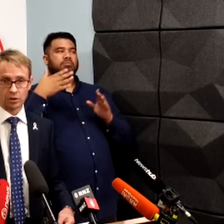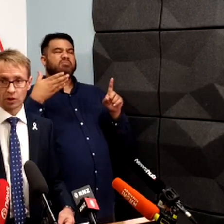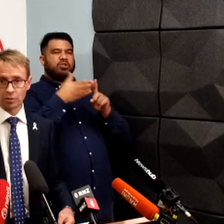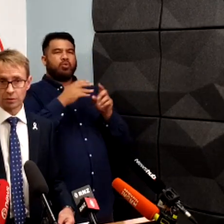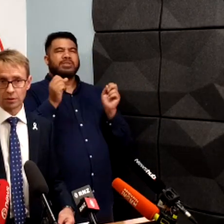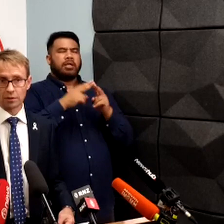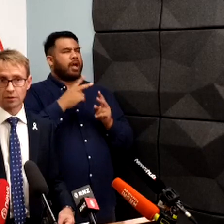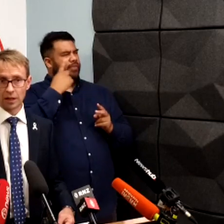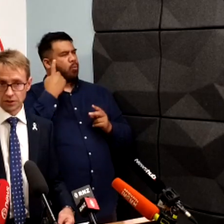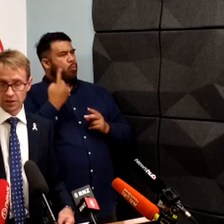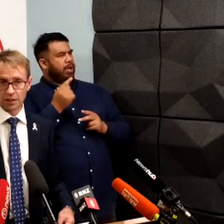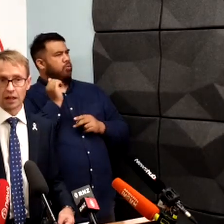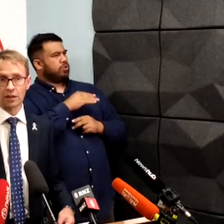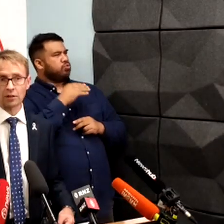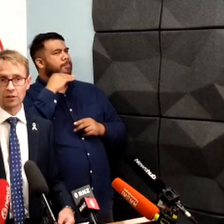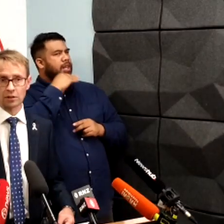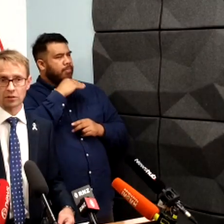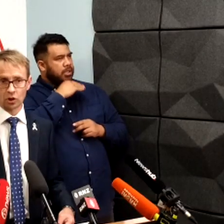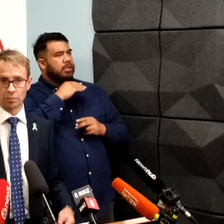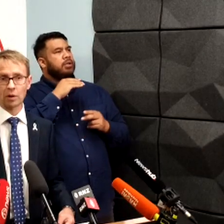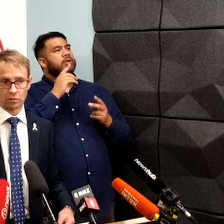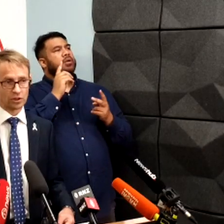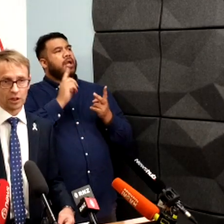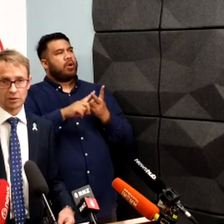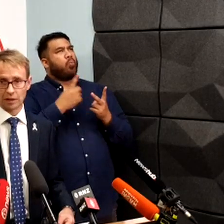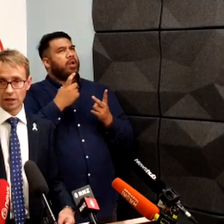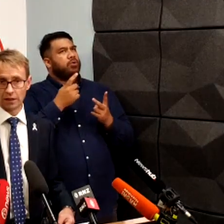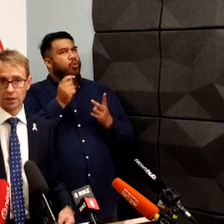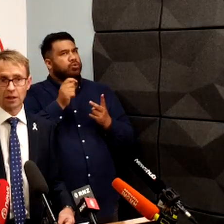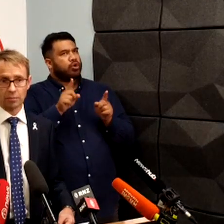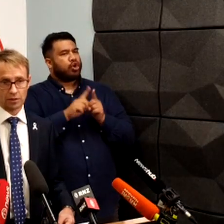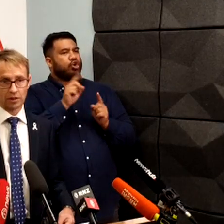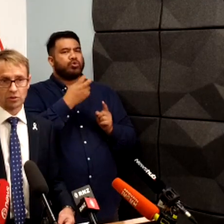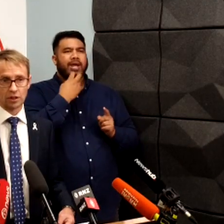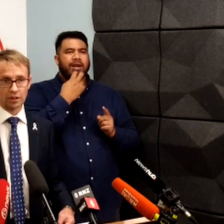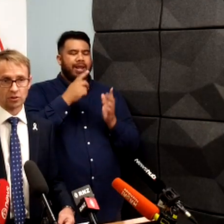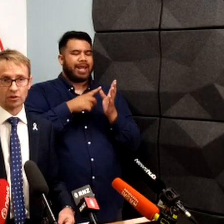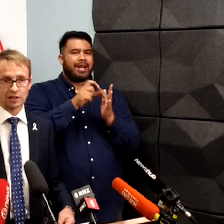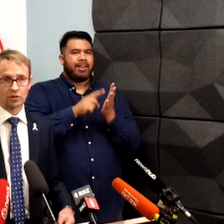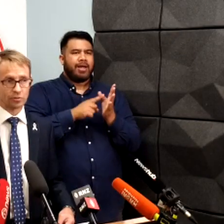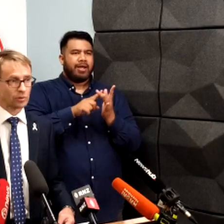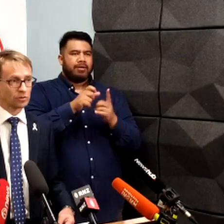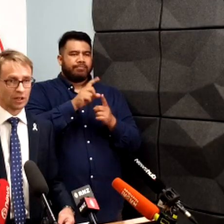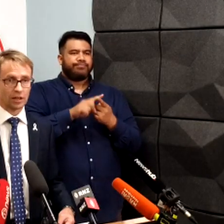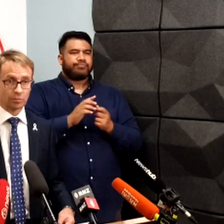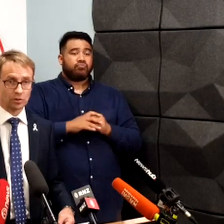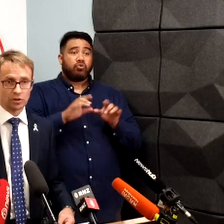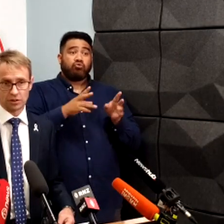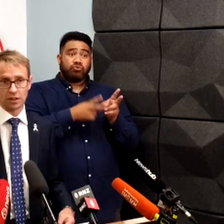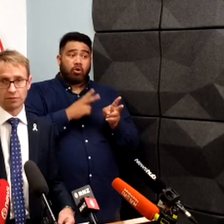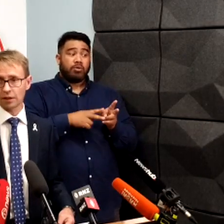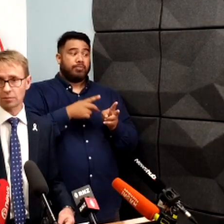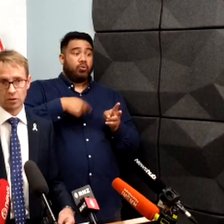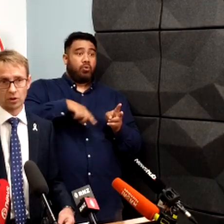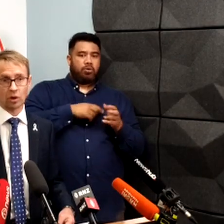one go to Melbourne, my understanding, and there could be one also going to Adelaide. But the Australian hospitals and burns